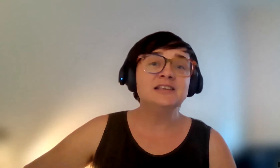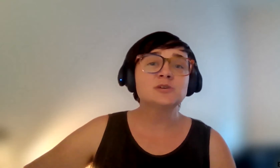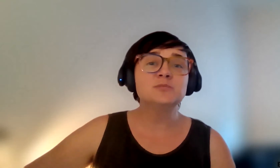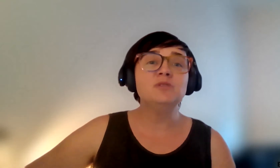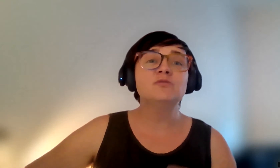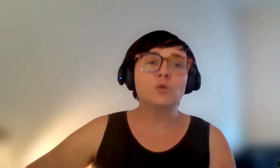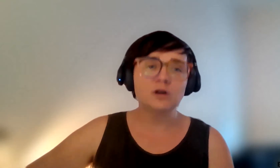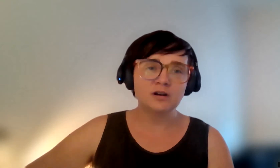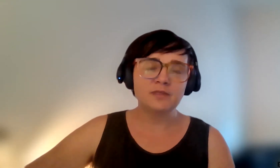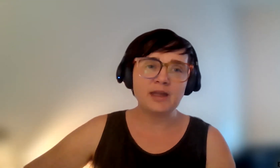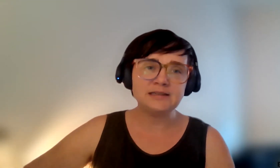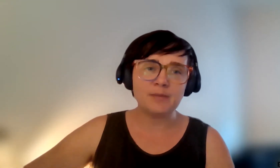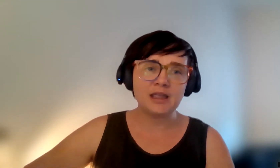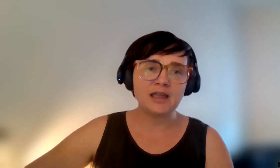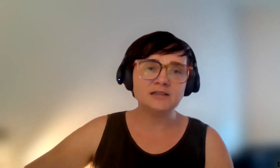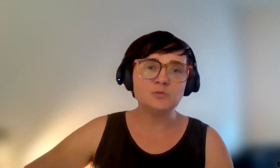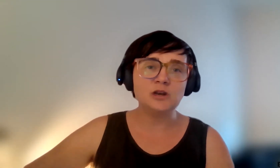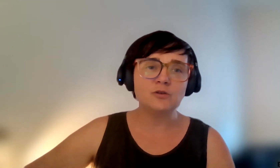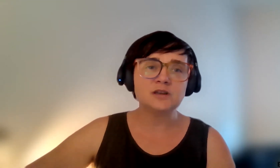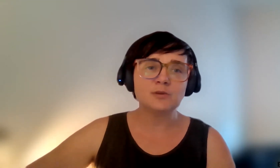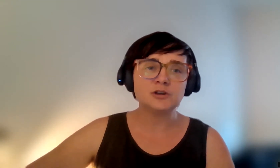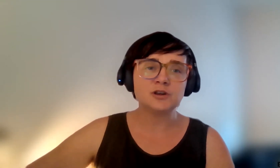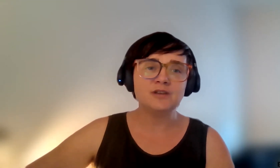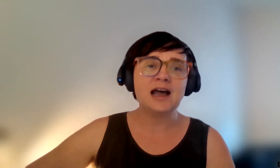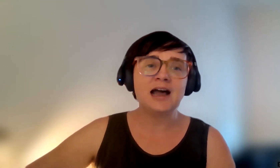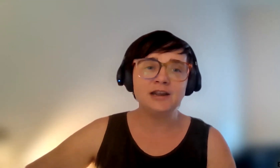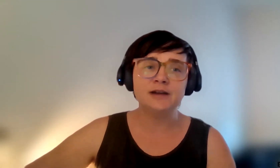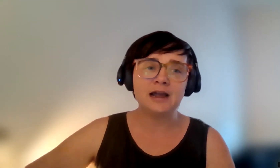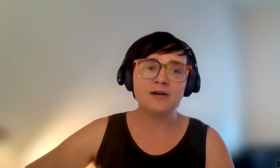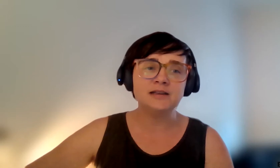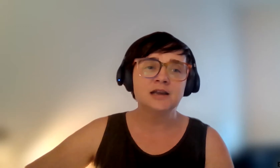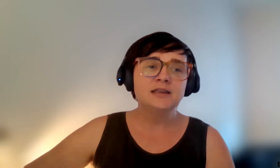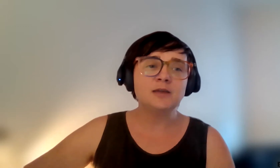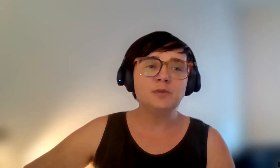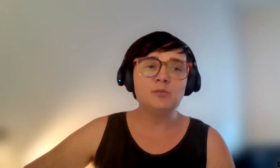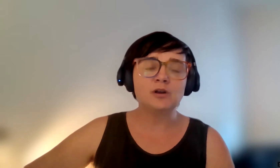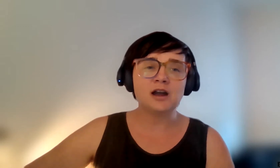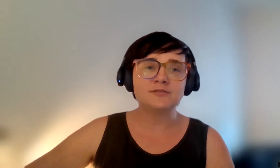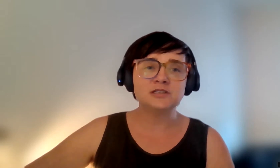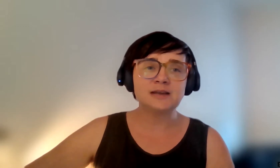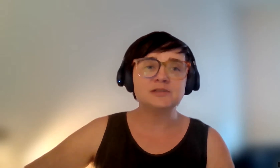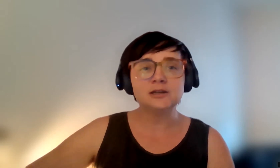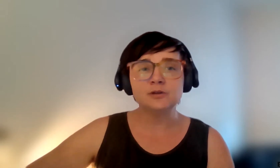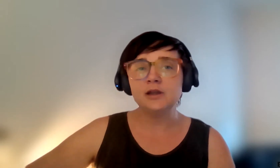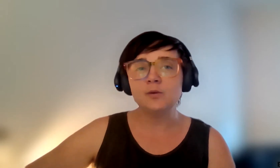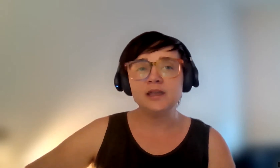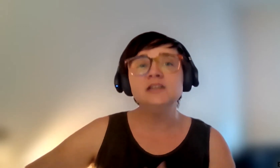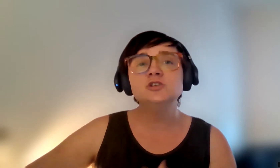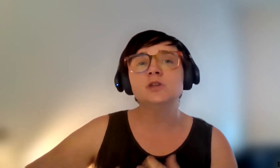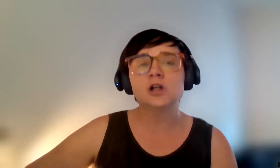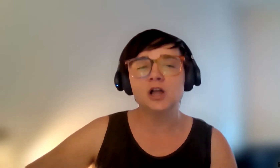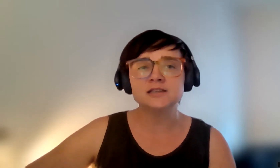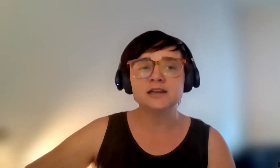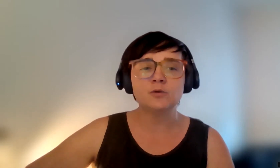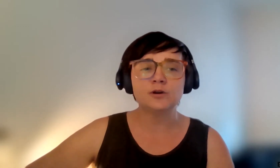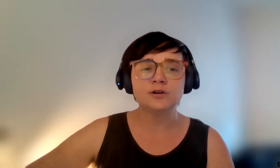crisis, and this was before the pandemic hit, and we know those numbers are even higher now, as young people are oftentimes literally